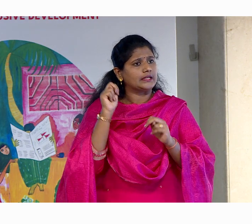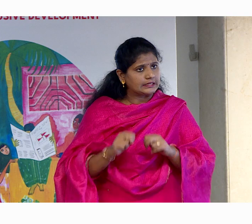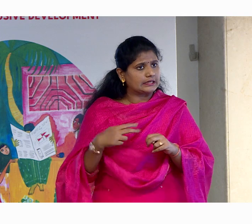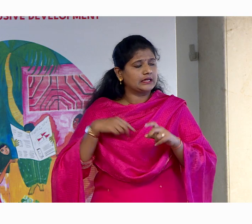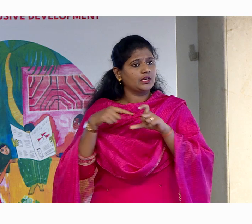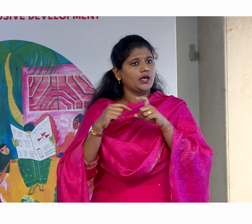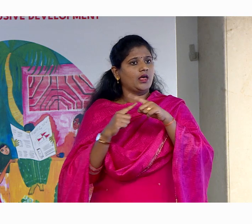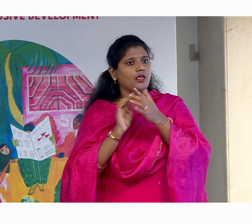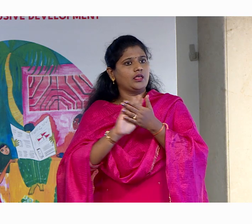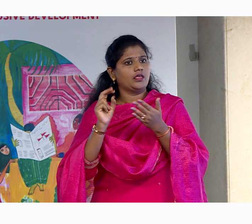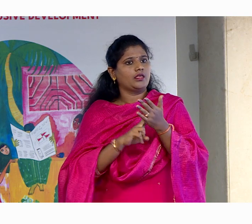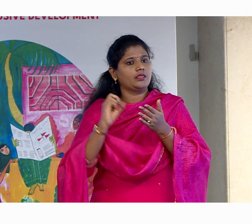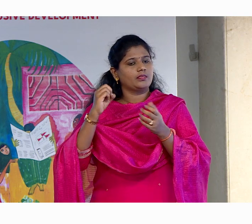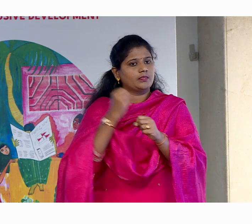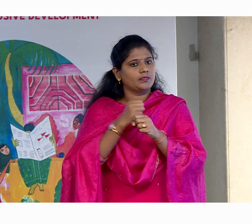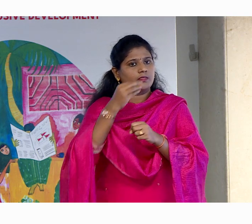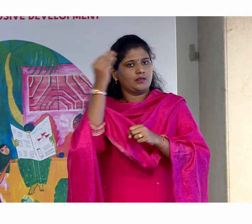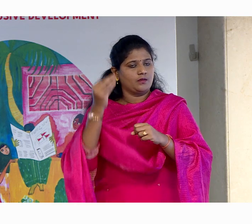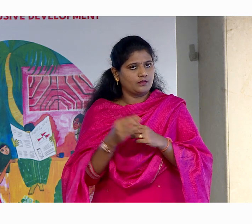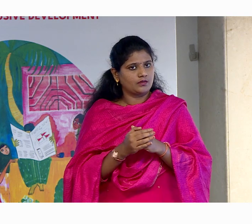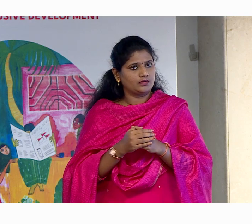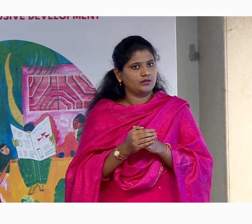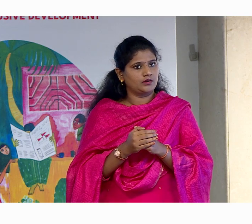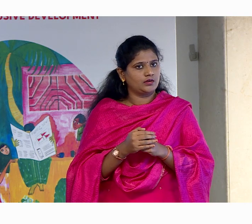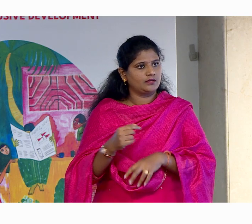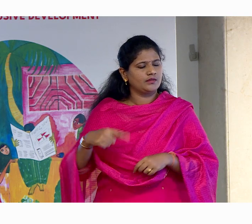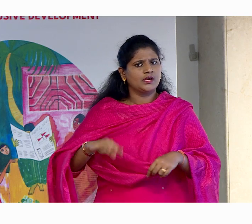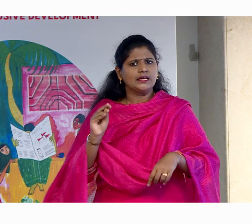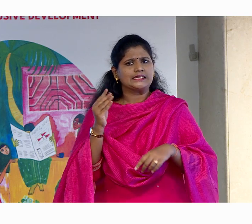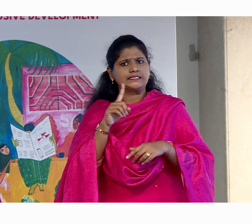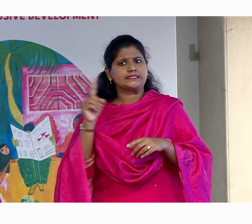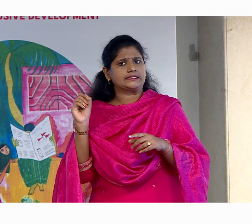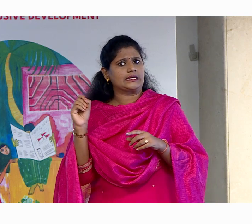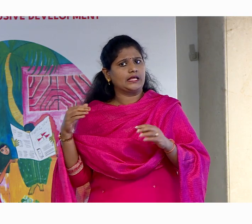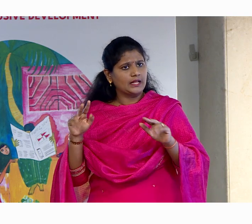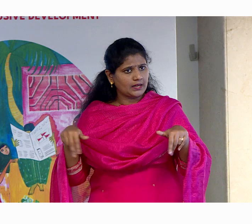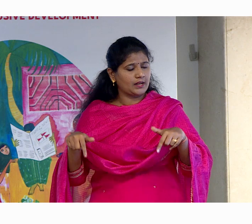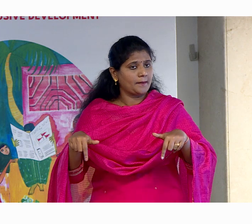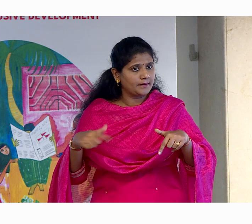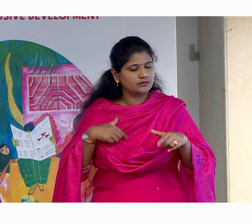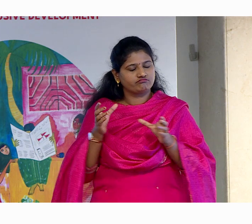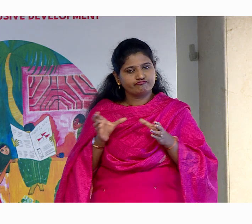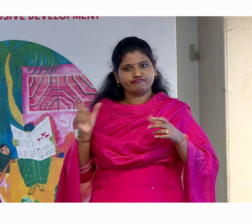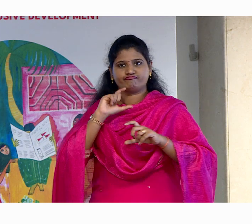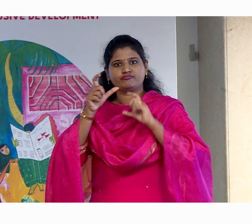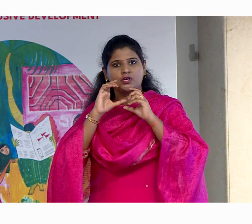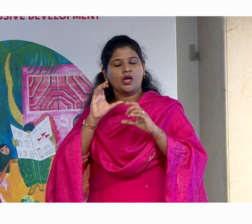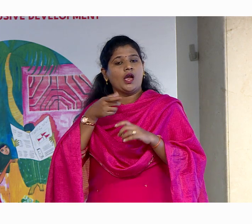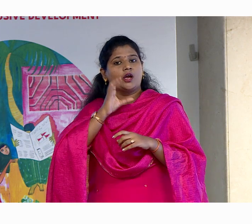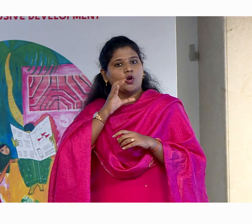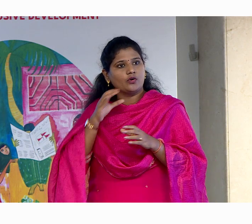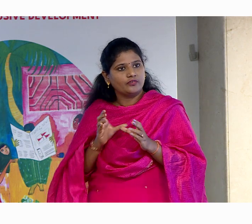2 years, but actually in the end, we stayed there for about 8 years, just attending meetings, going to the coffee room, chatting with people and